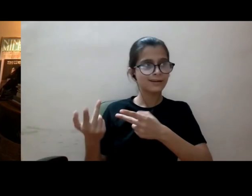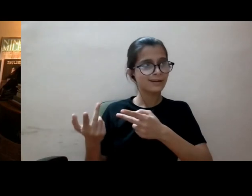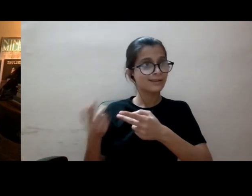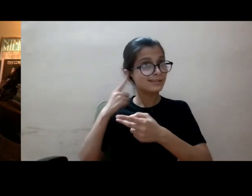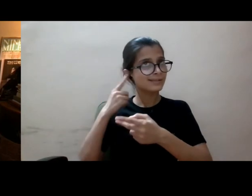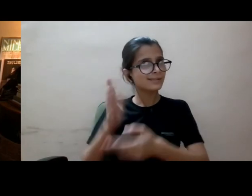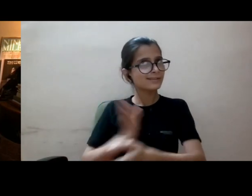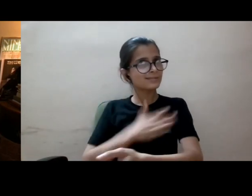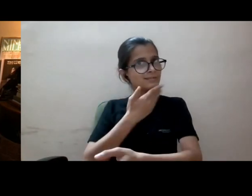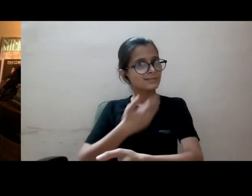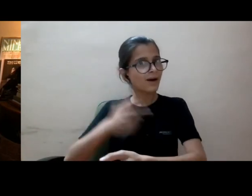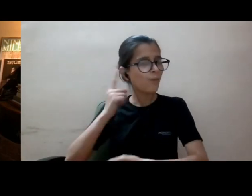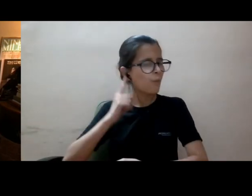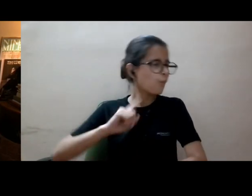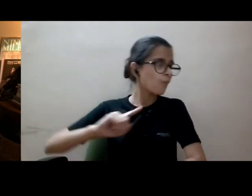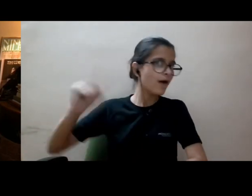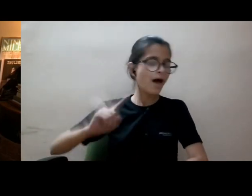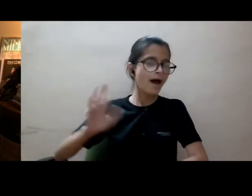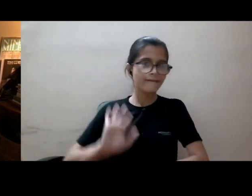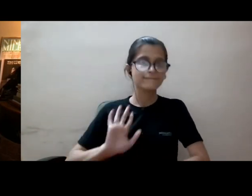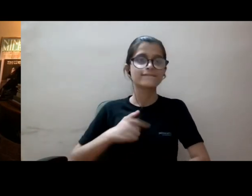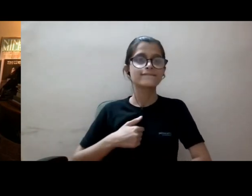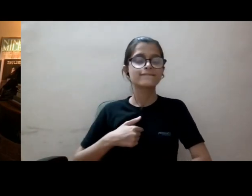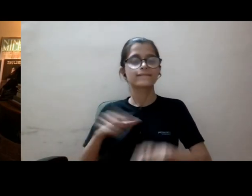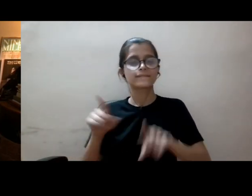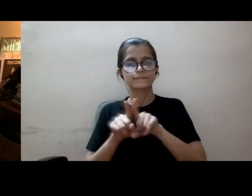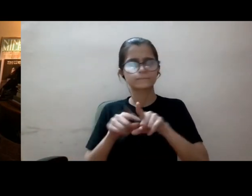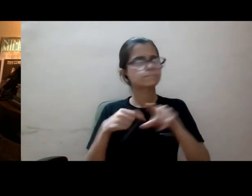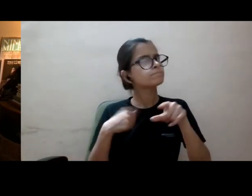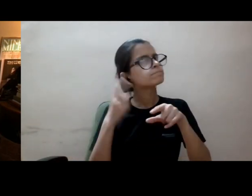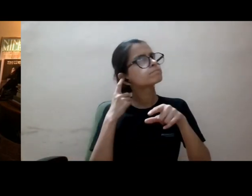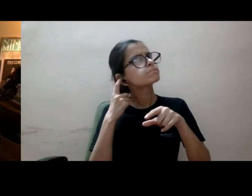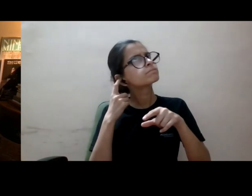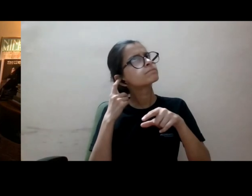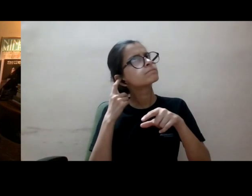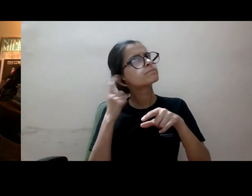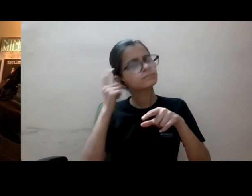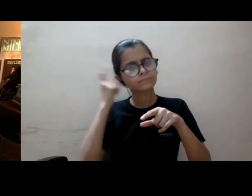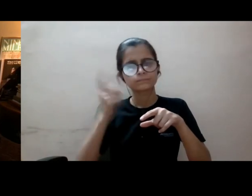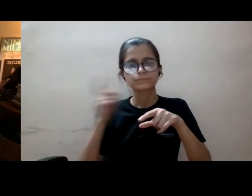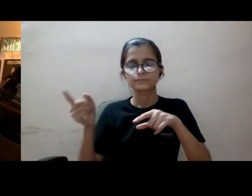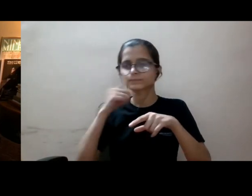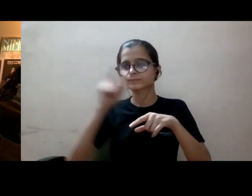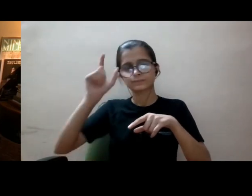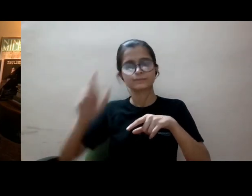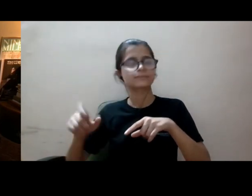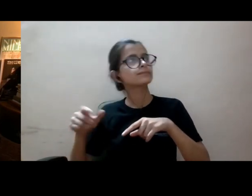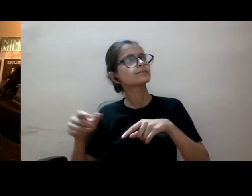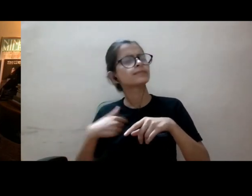was so loud. And it got me thinking, and I thought, well, I mean, she was sighted. I thought,